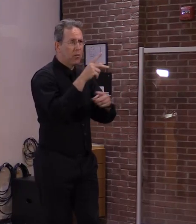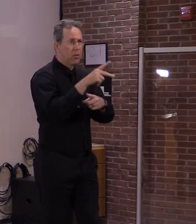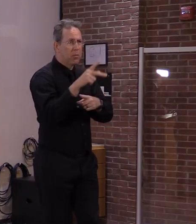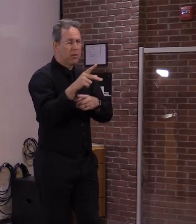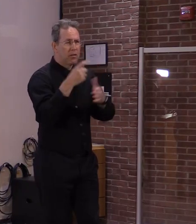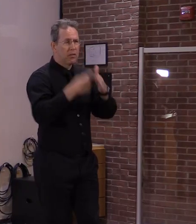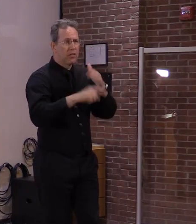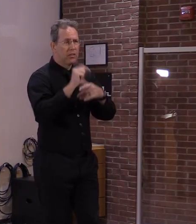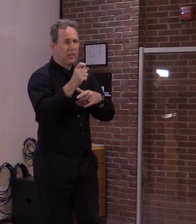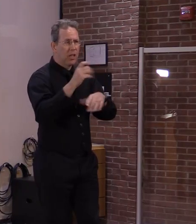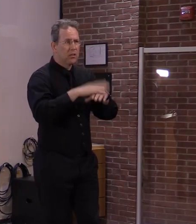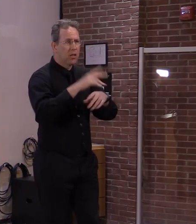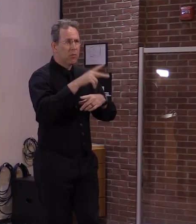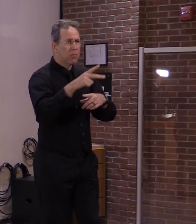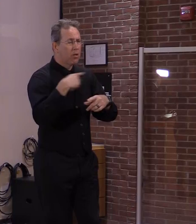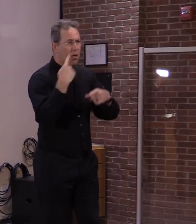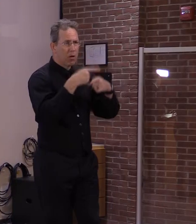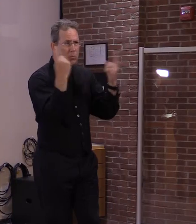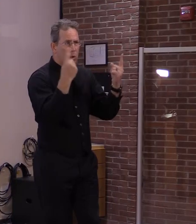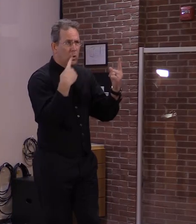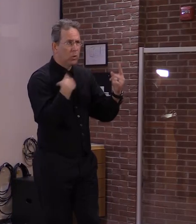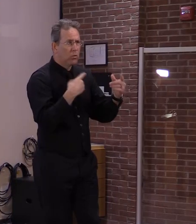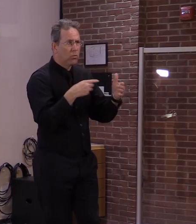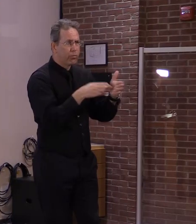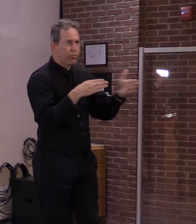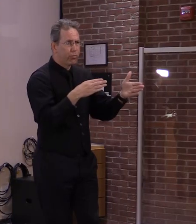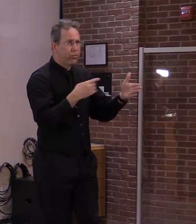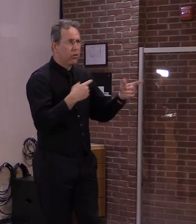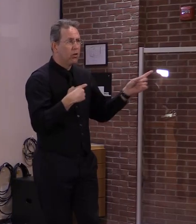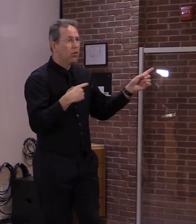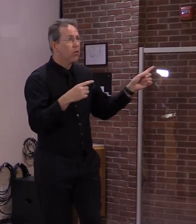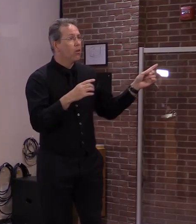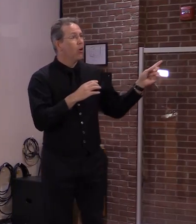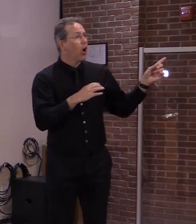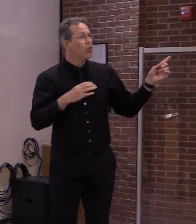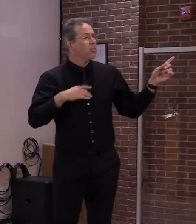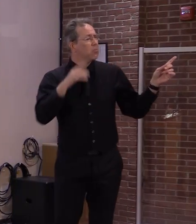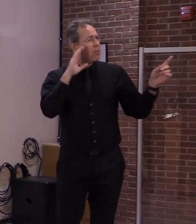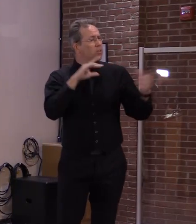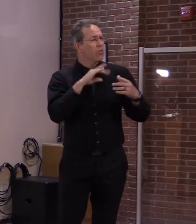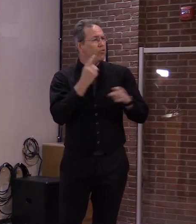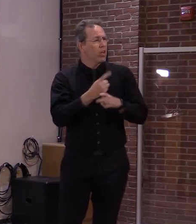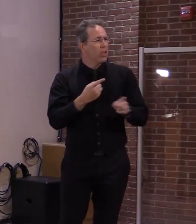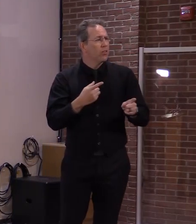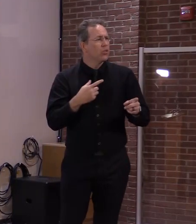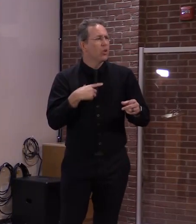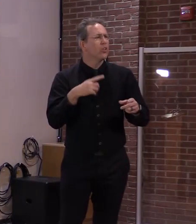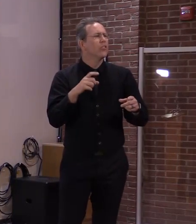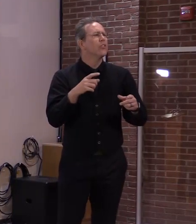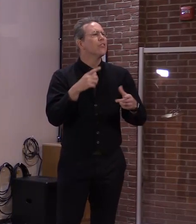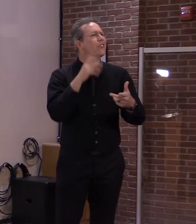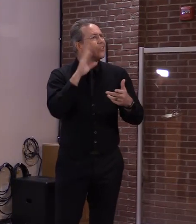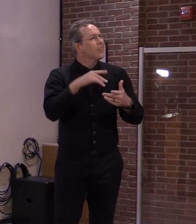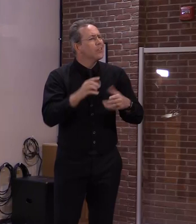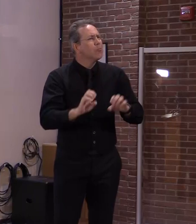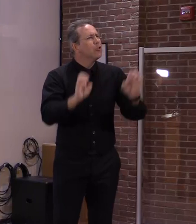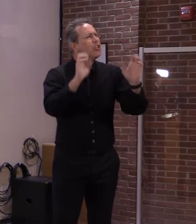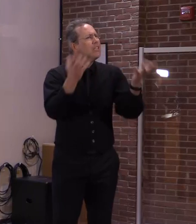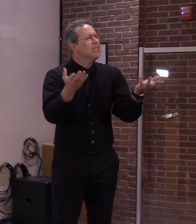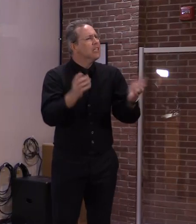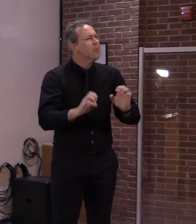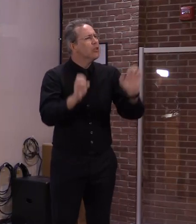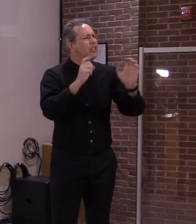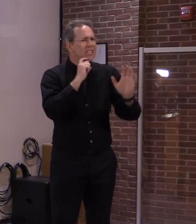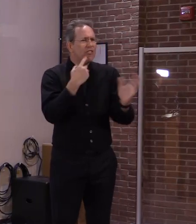Congress had that right. They didn't anticipate taxing this emergency provision for businesses. I don't